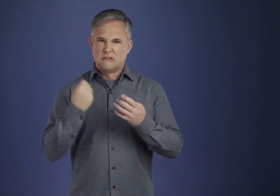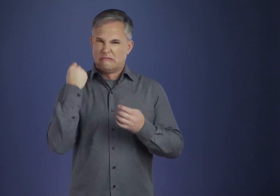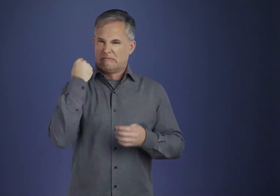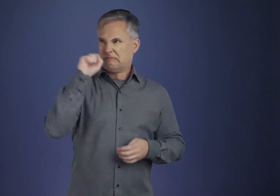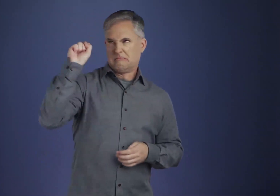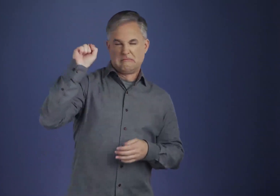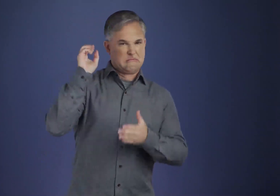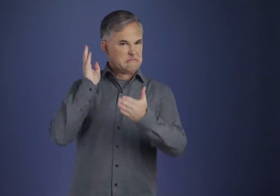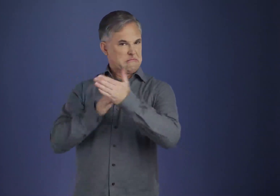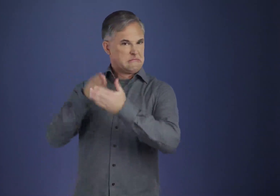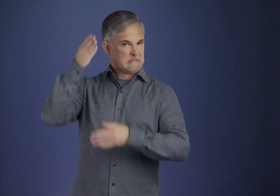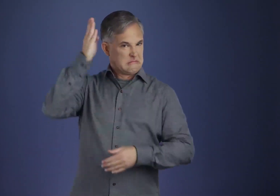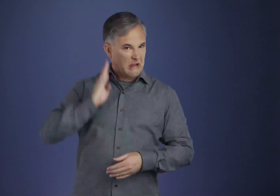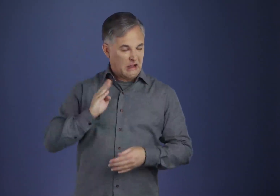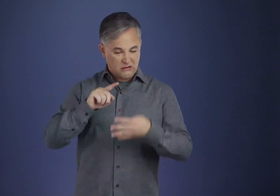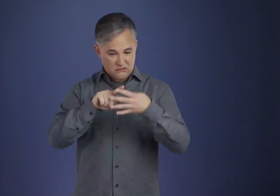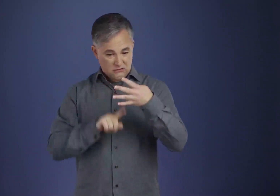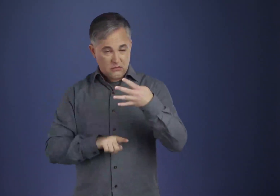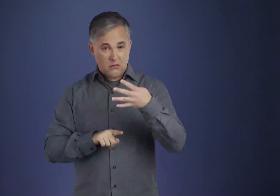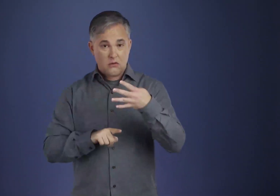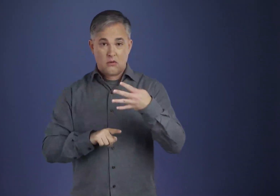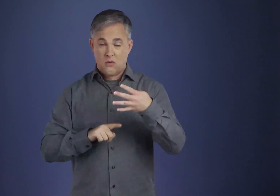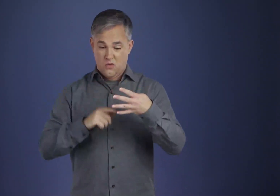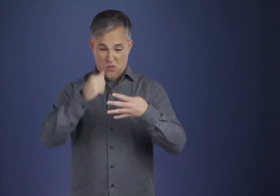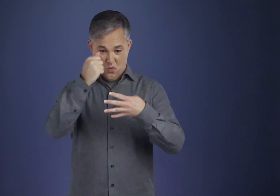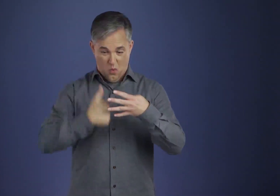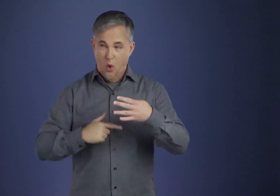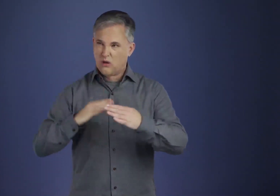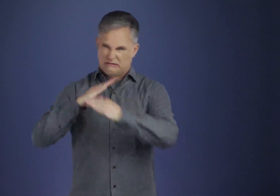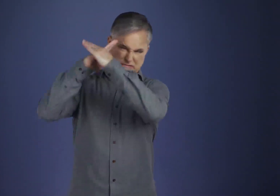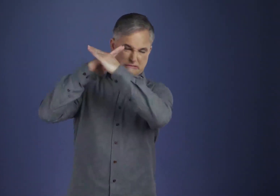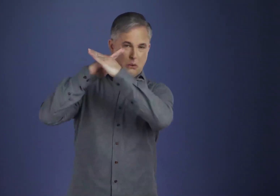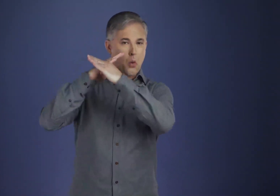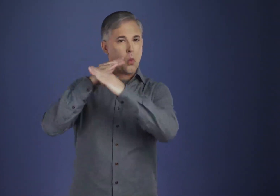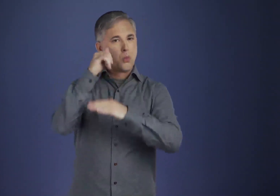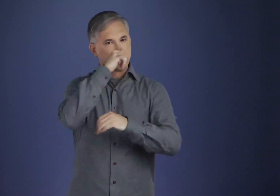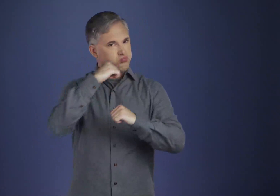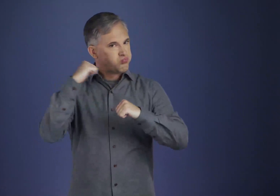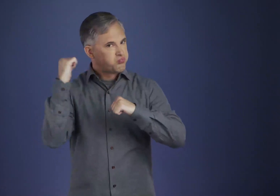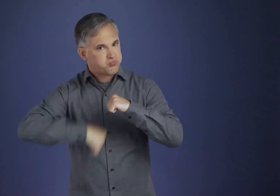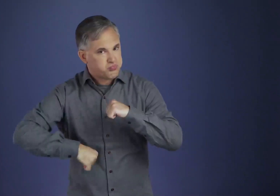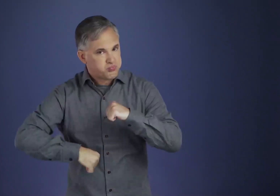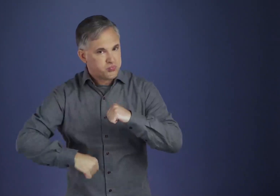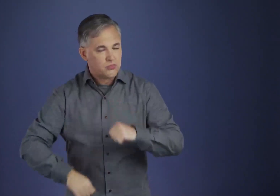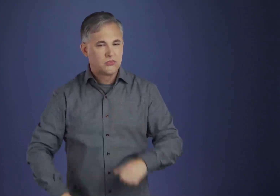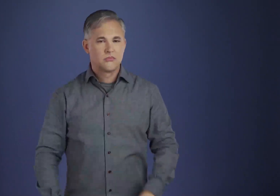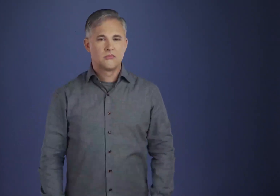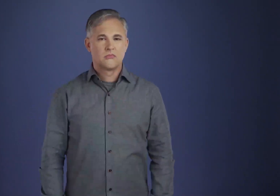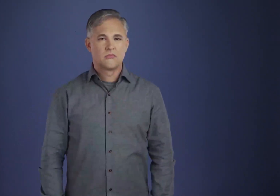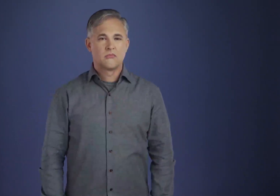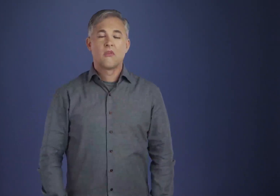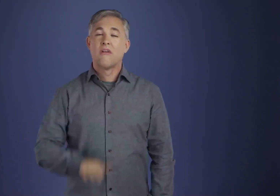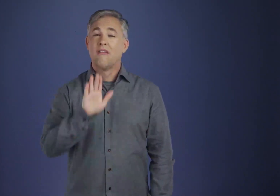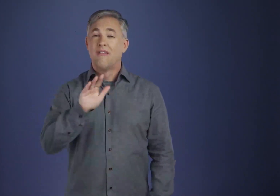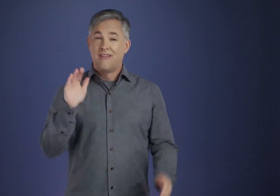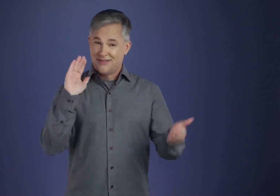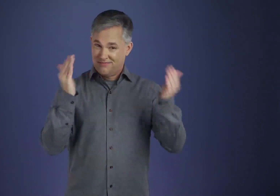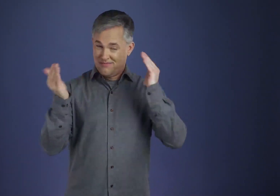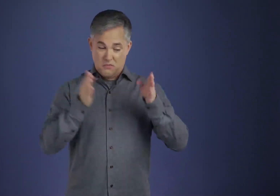often prove more solid and formidable for these people than any erected by the unconvinced agnostic or even the